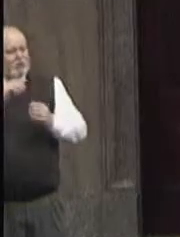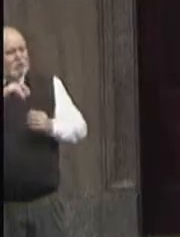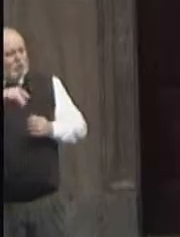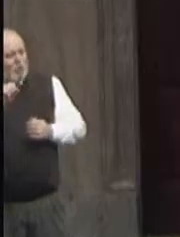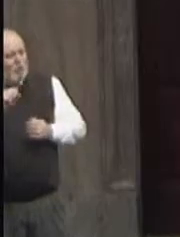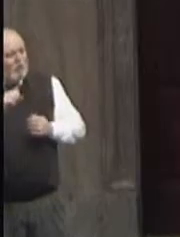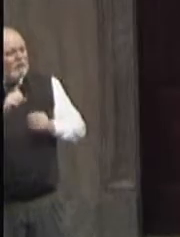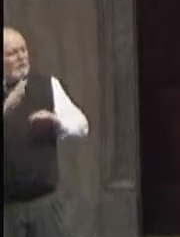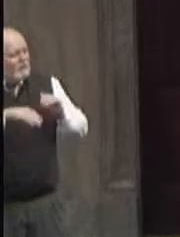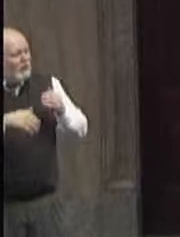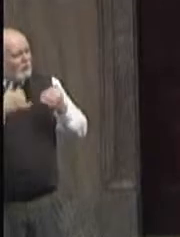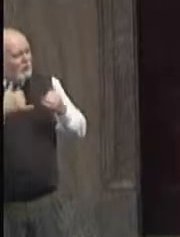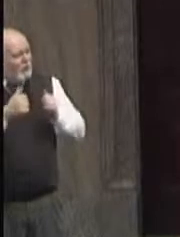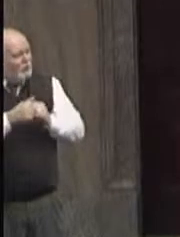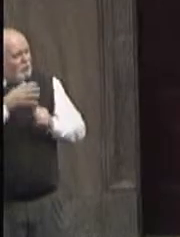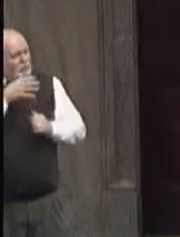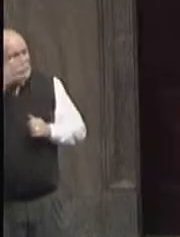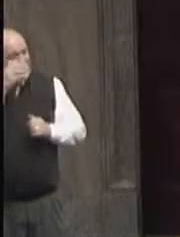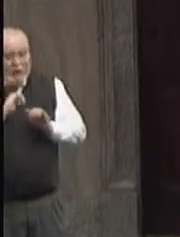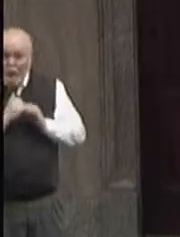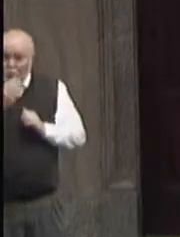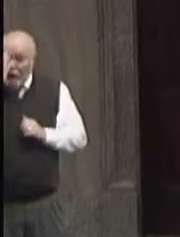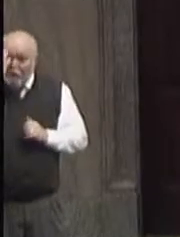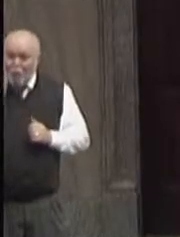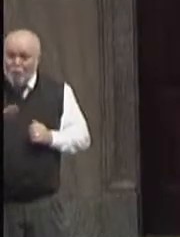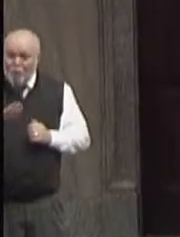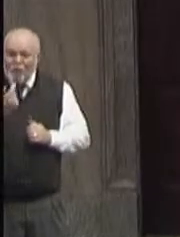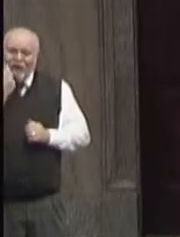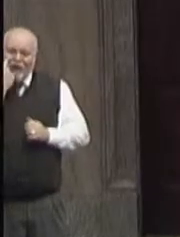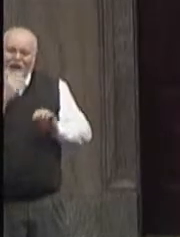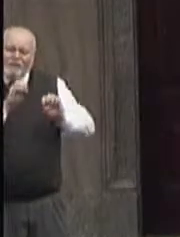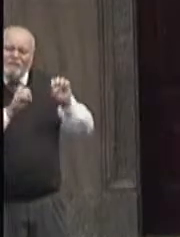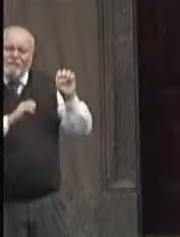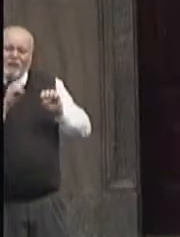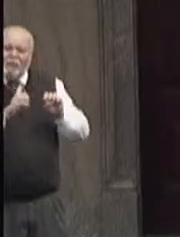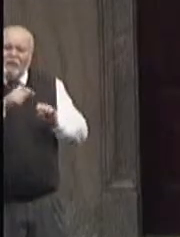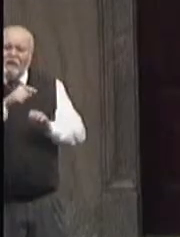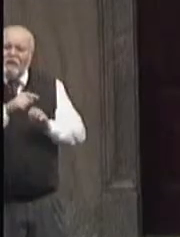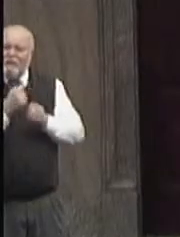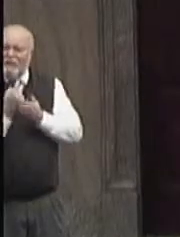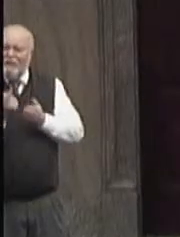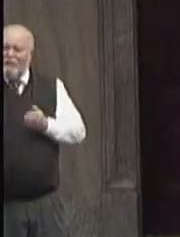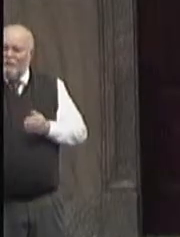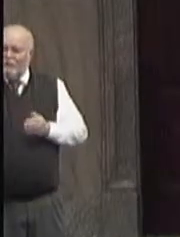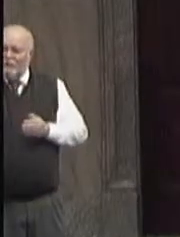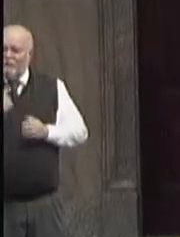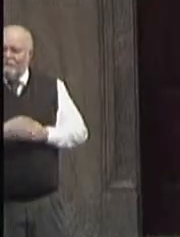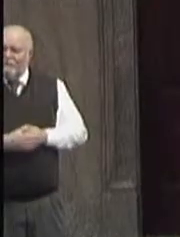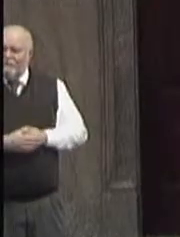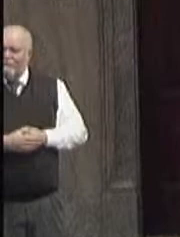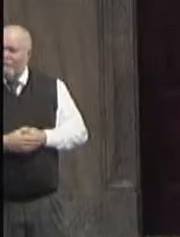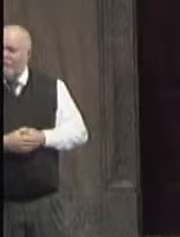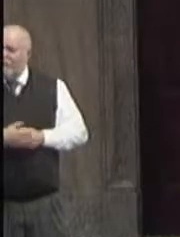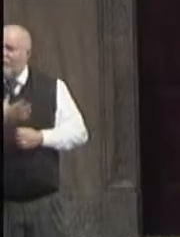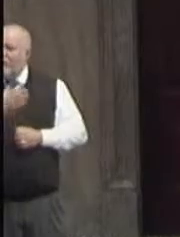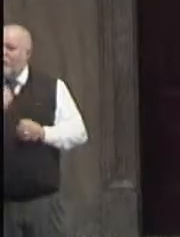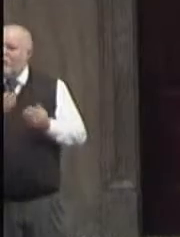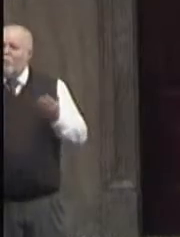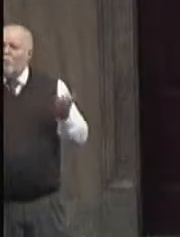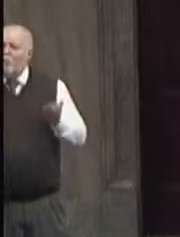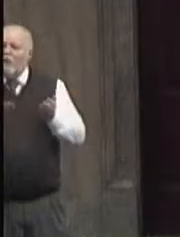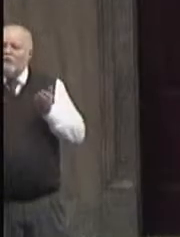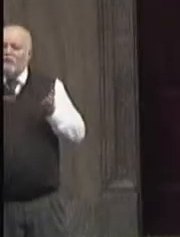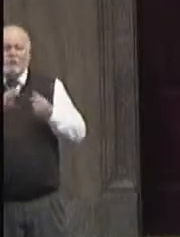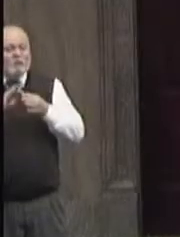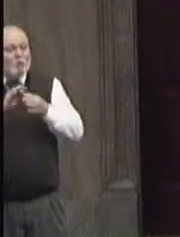his parents. How do I know this? Because I just evaluated him over a week ago. And what did the service